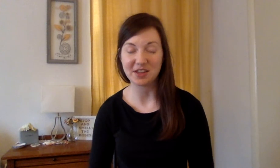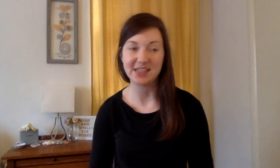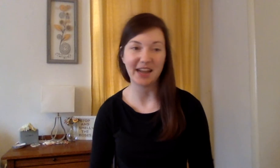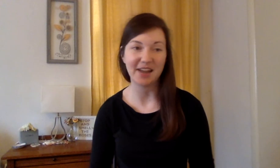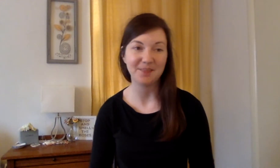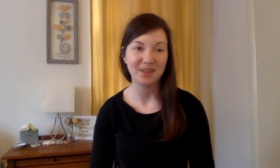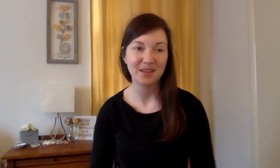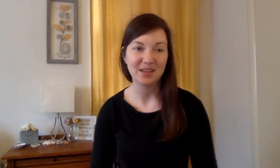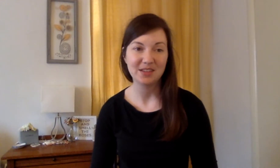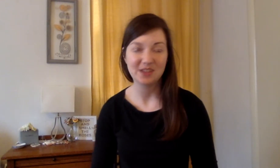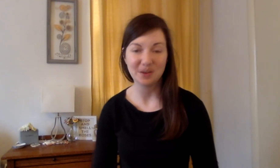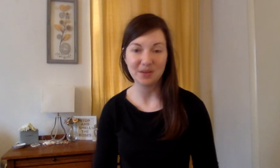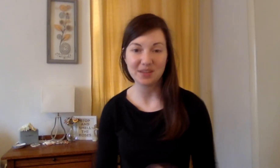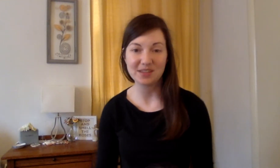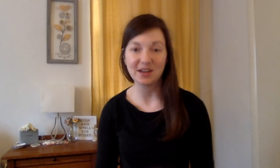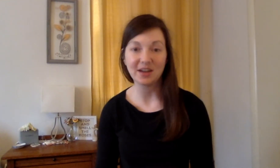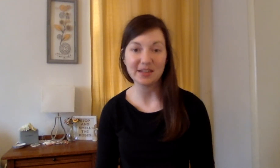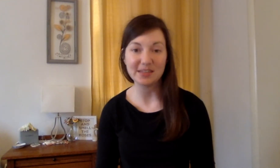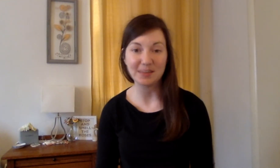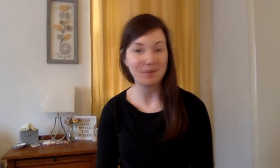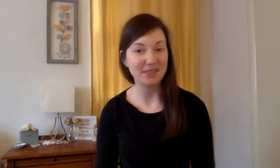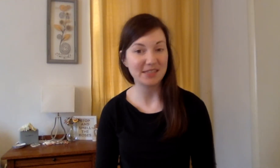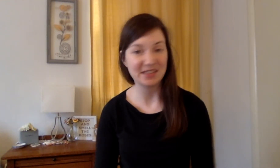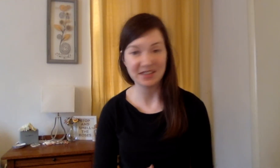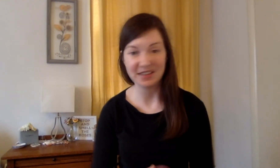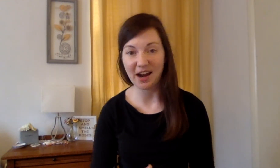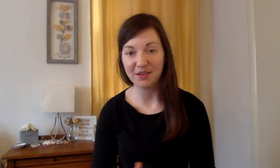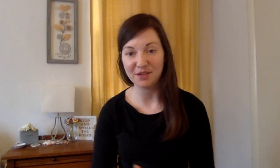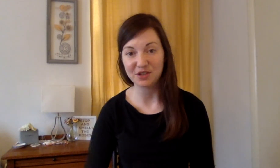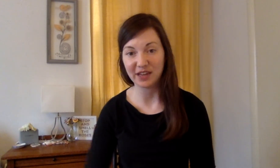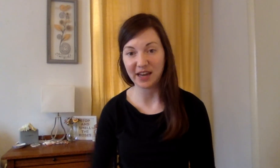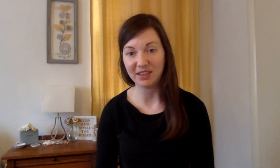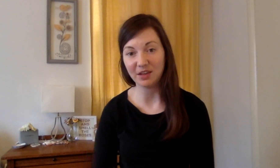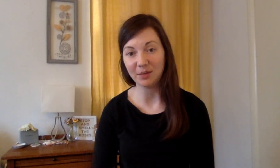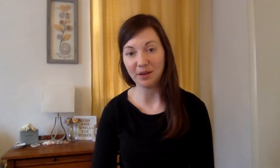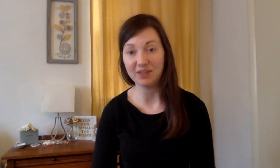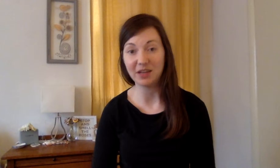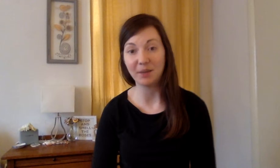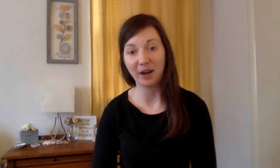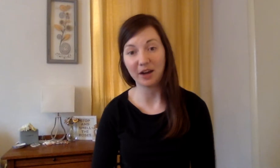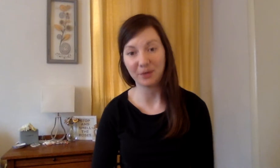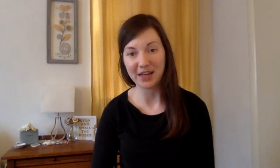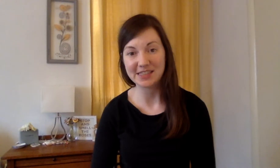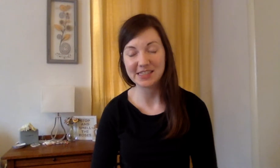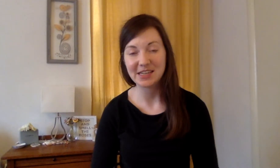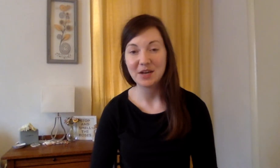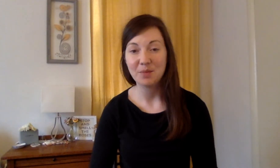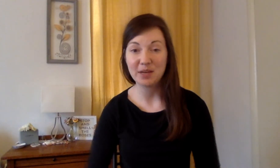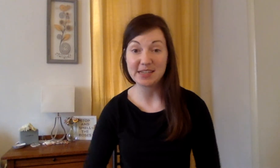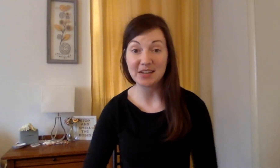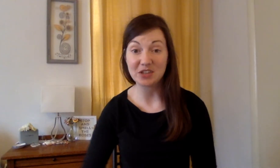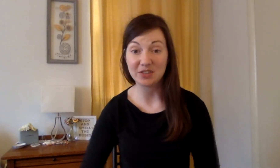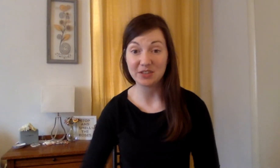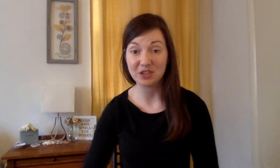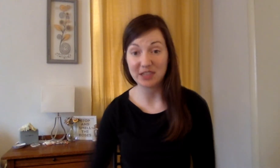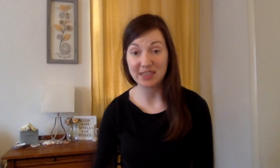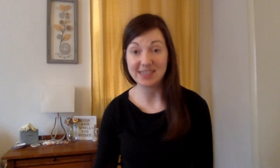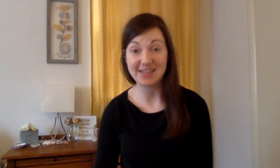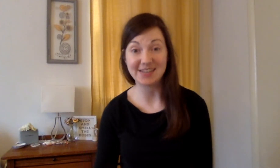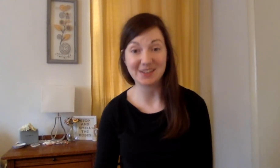today. So this song is sometimes considered the unofficial anthem of the American West, but it's actually officially the state song